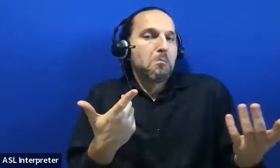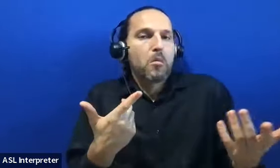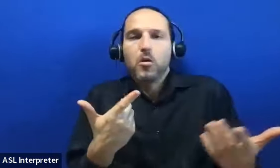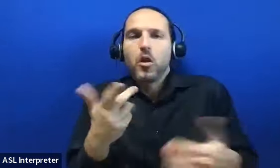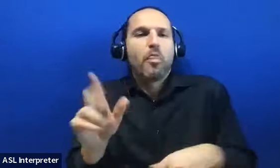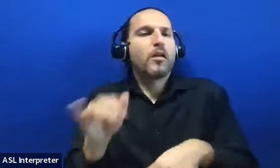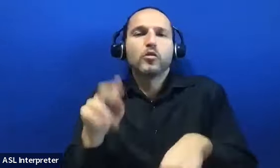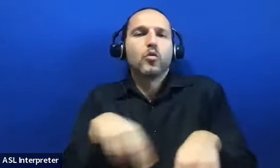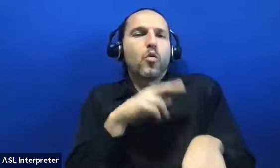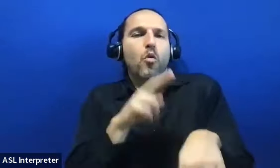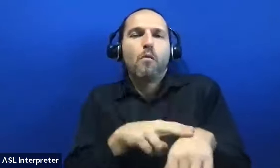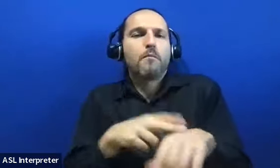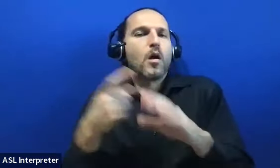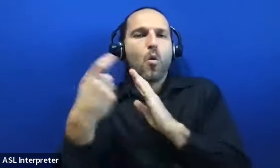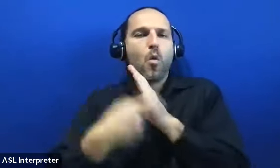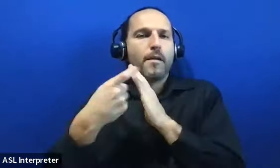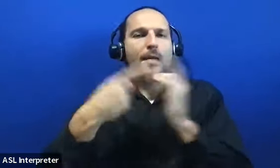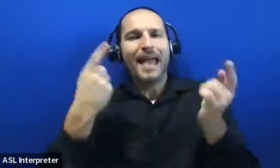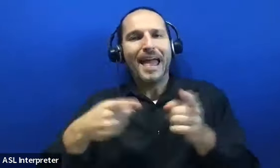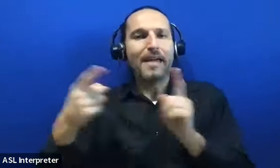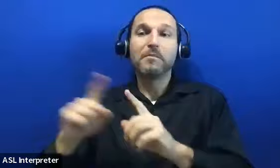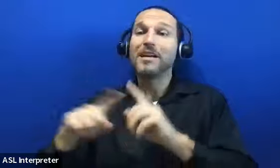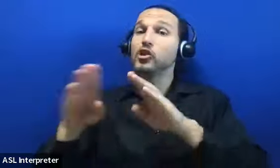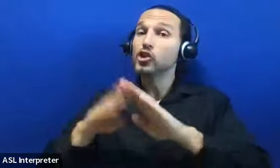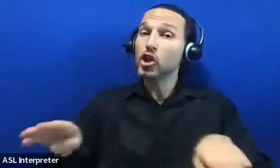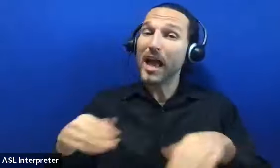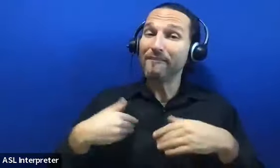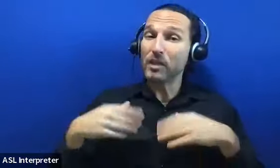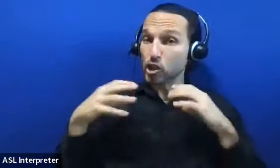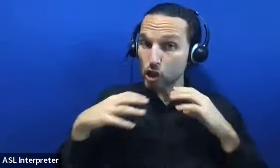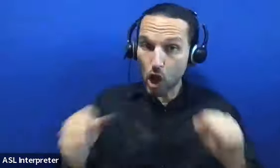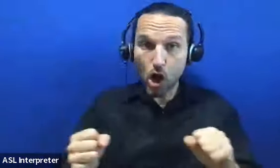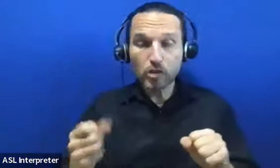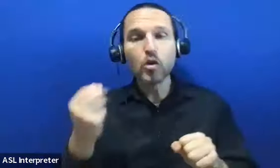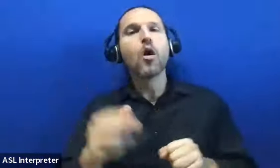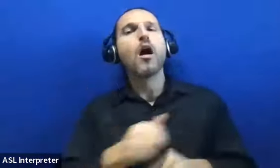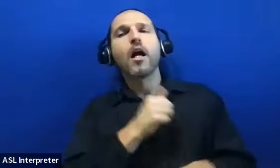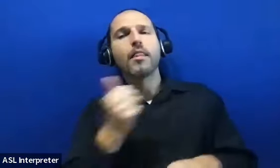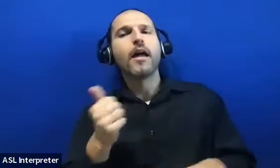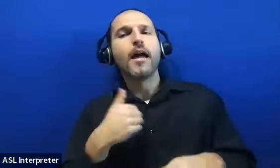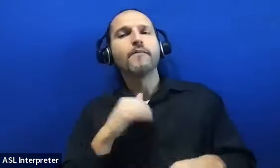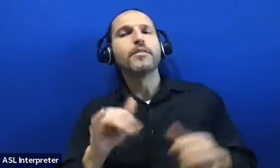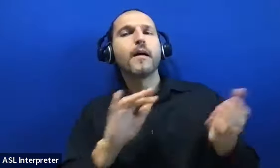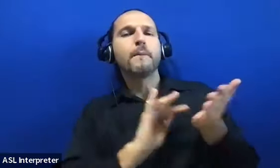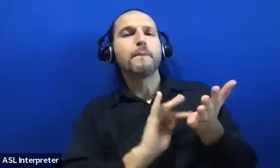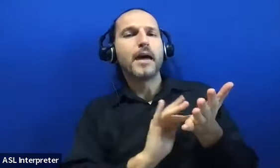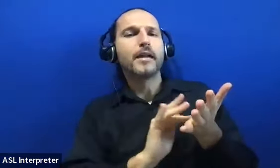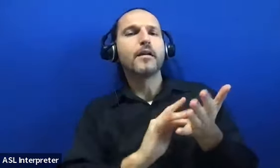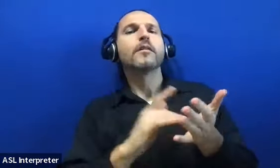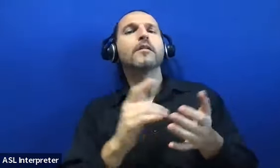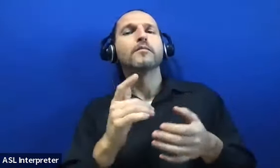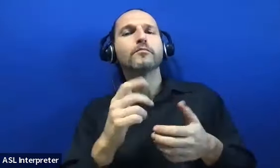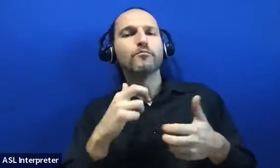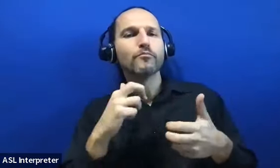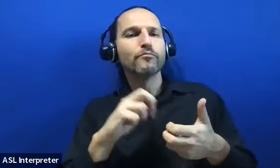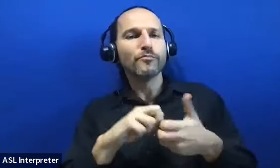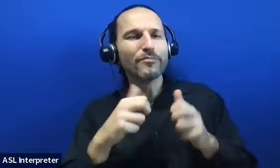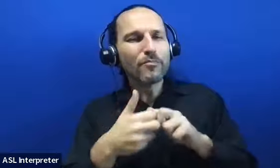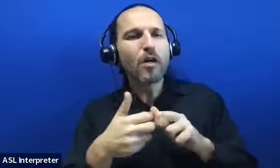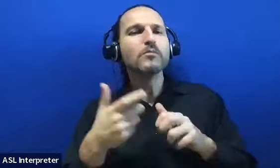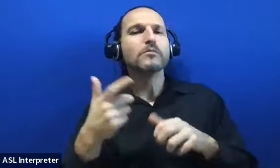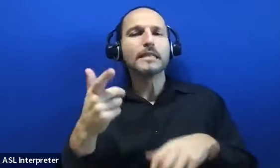pretty naturally and automatically for us, but in children with charge or in children that have medical complex needs,